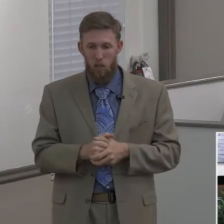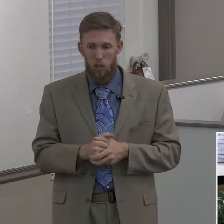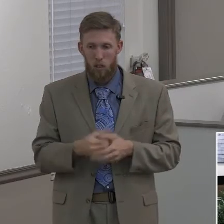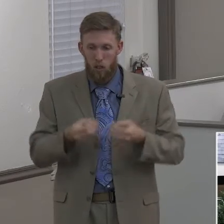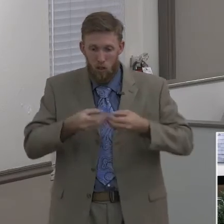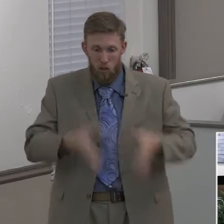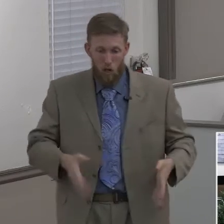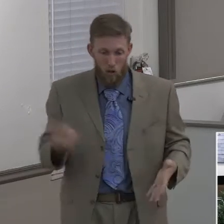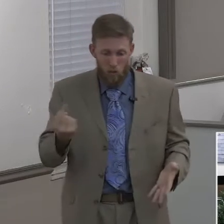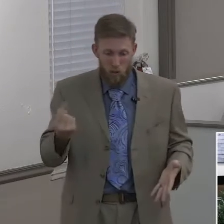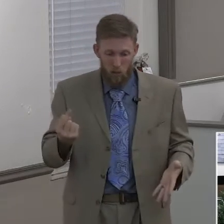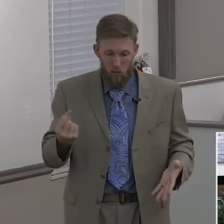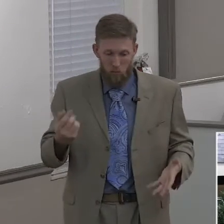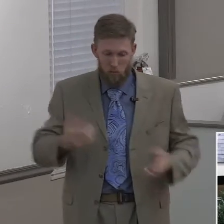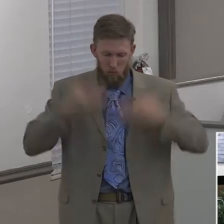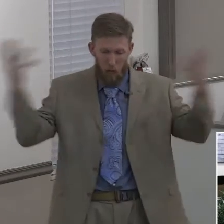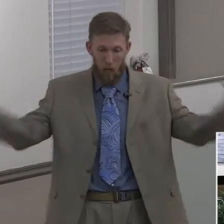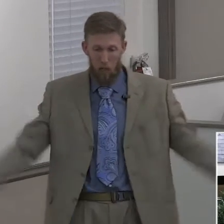floor.